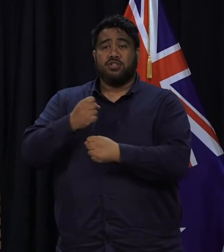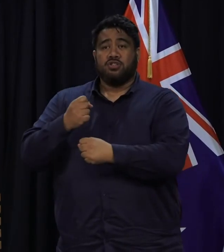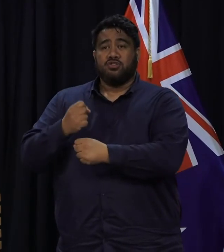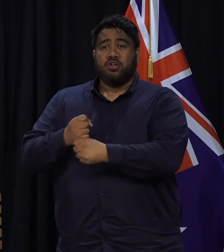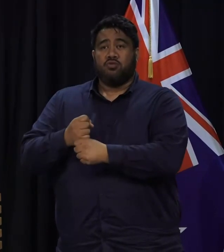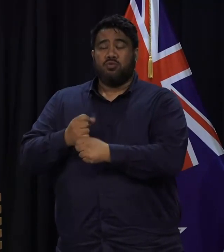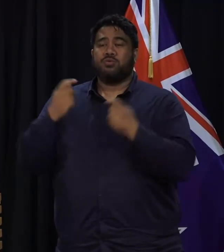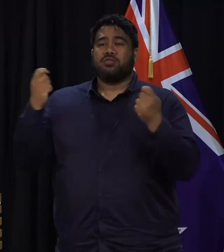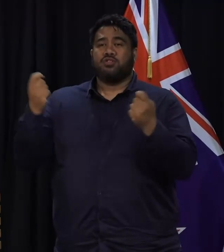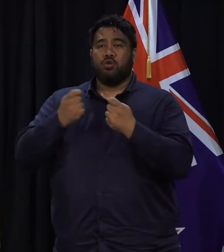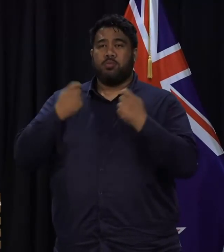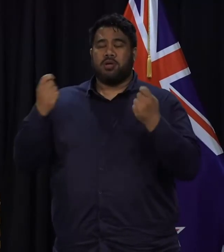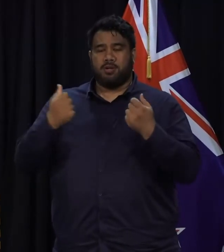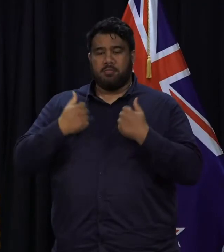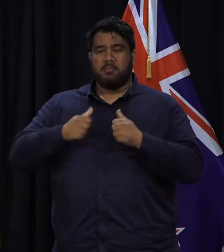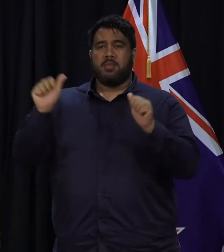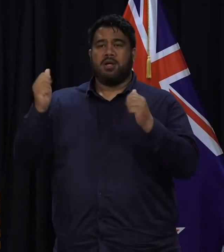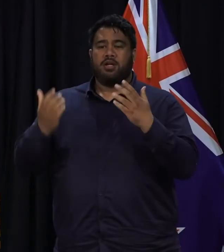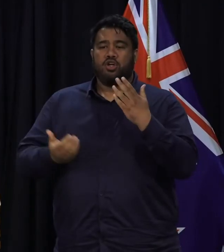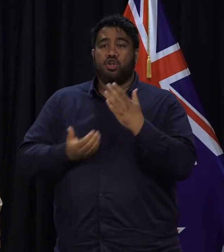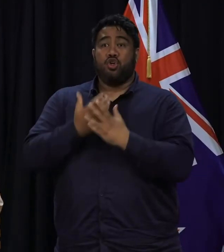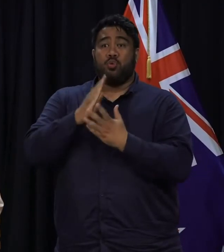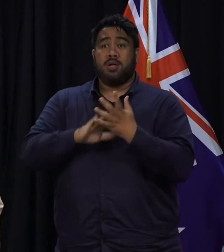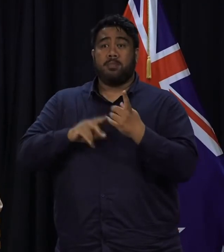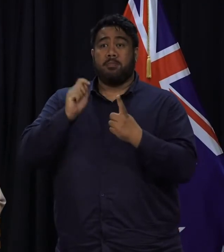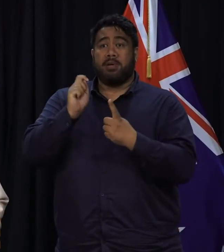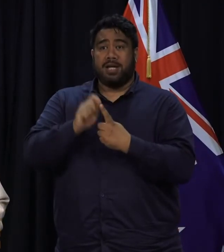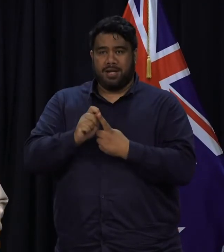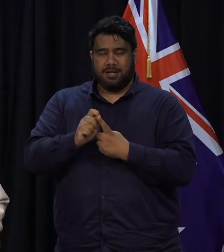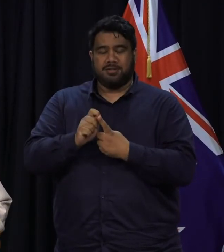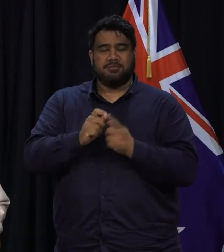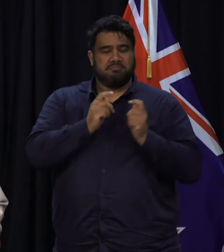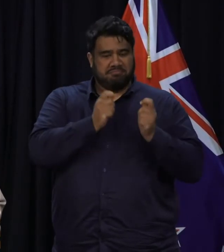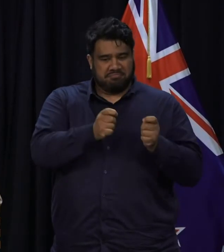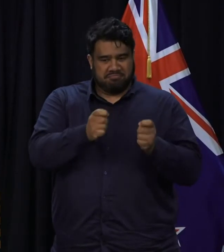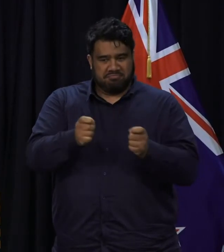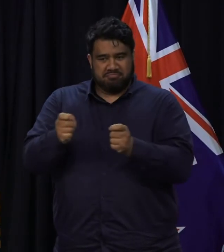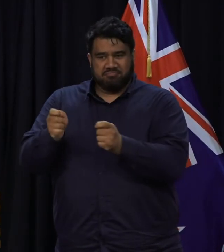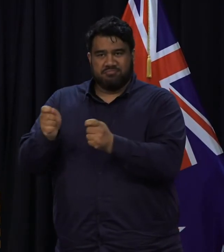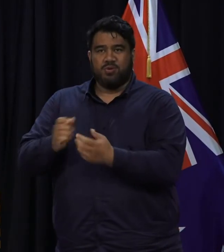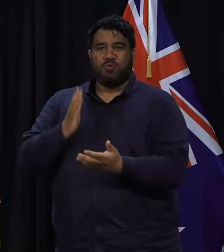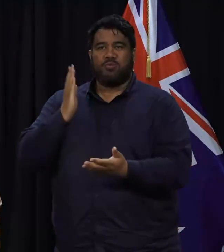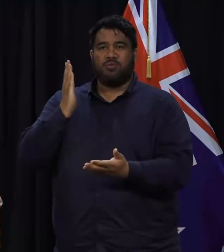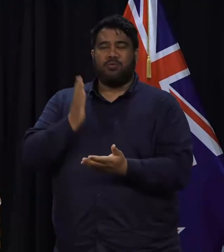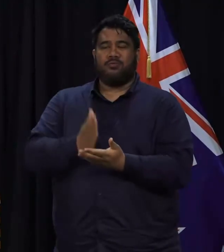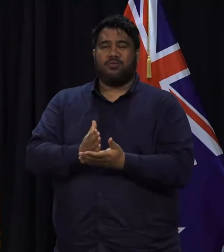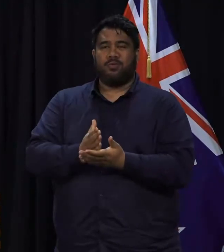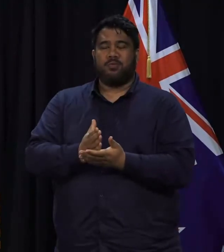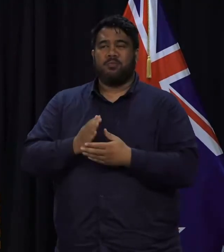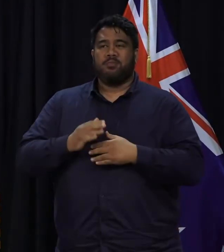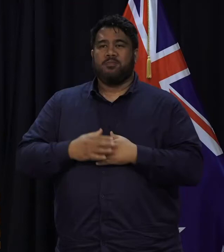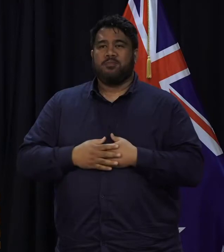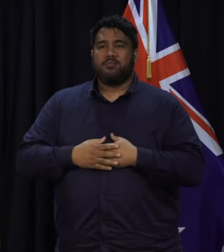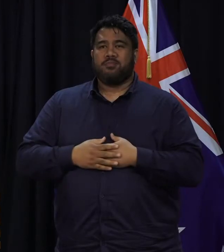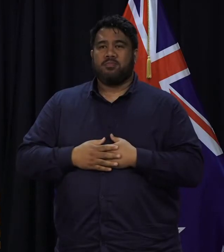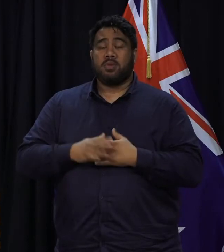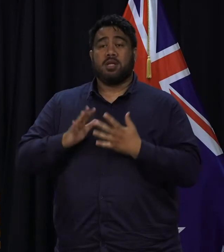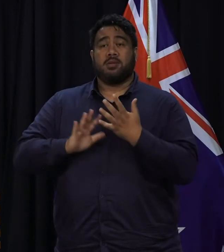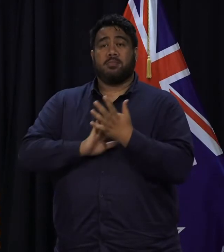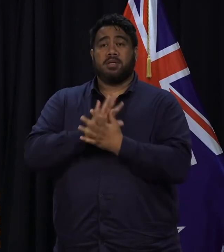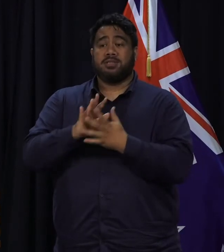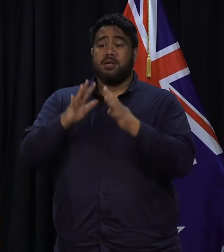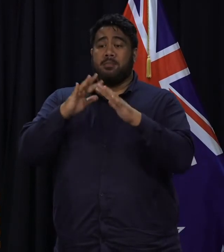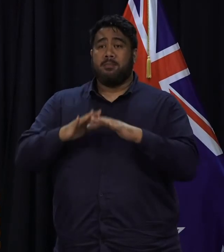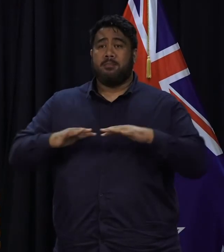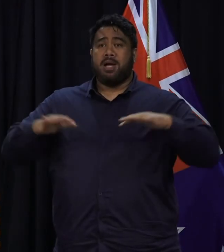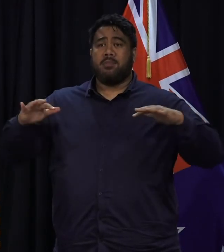for the first time this afternoon. I can now confirm then that the formal commission opening of Parliament